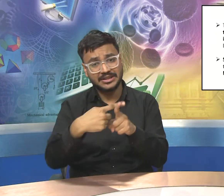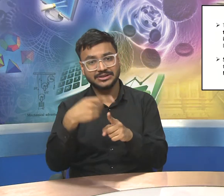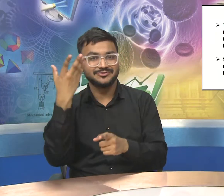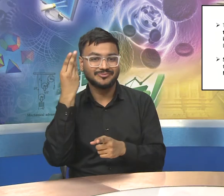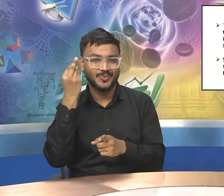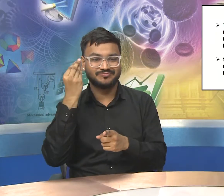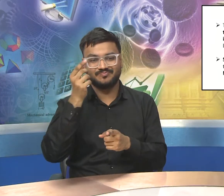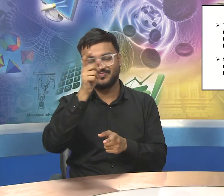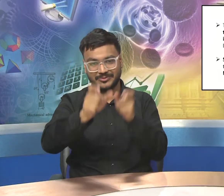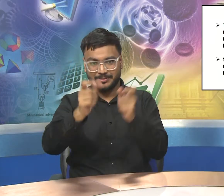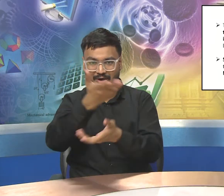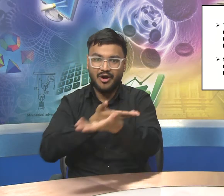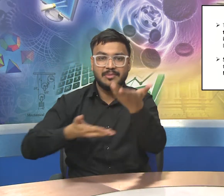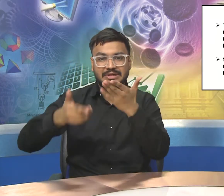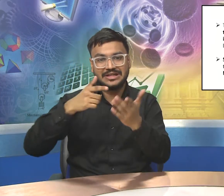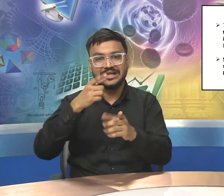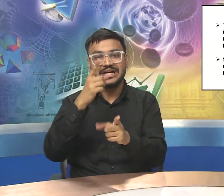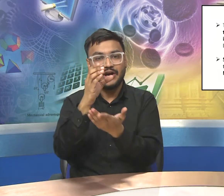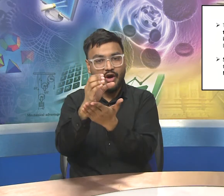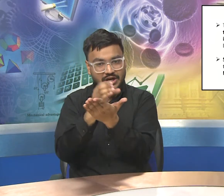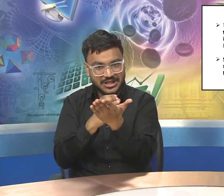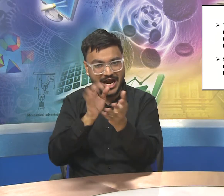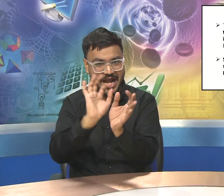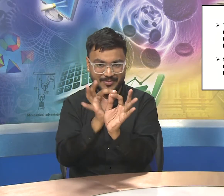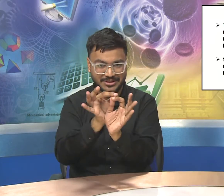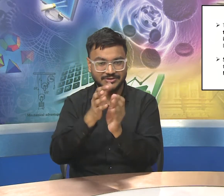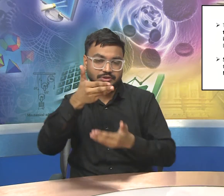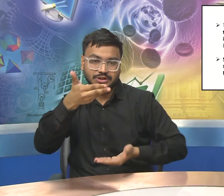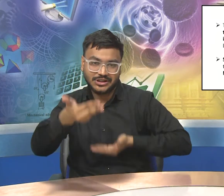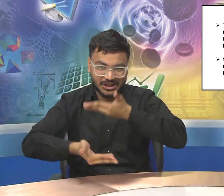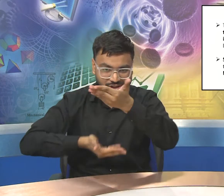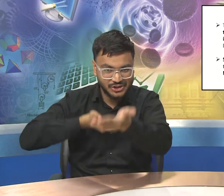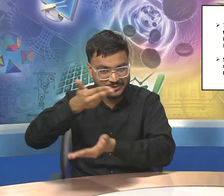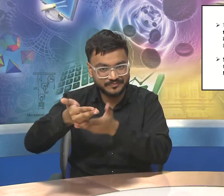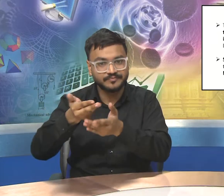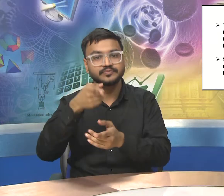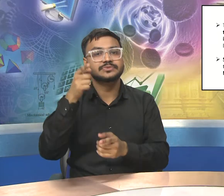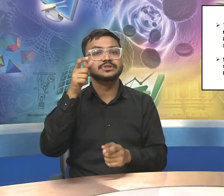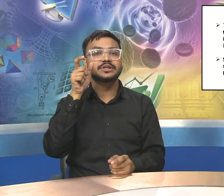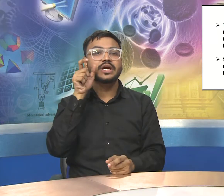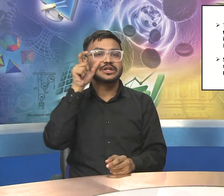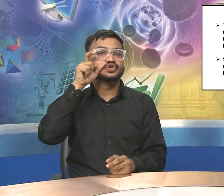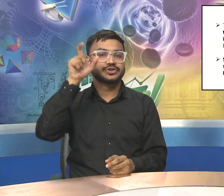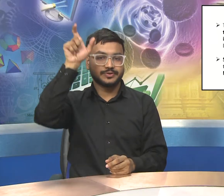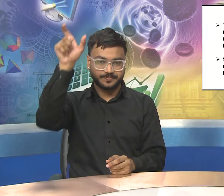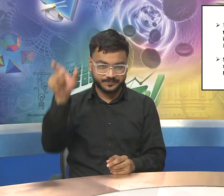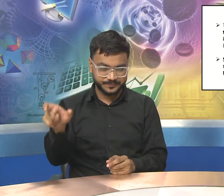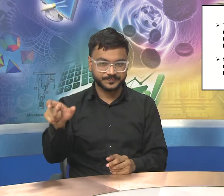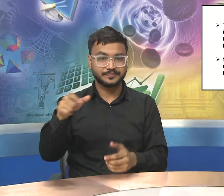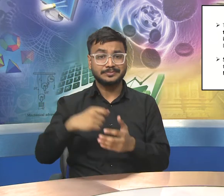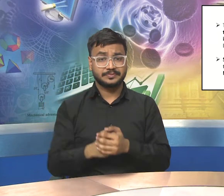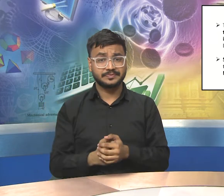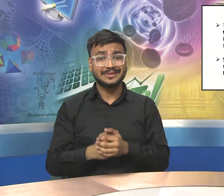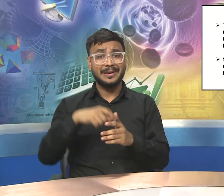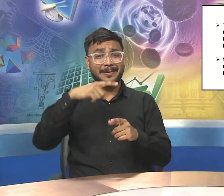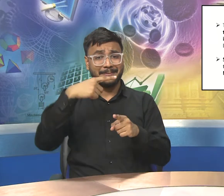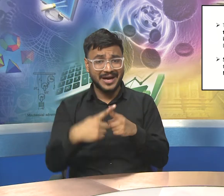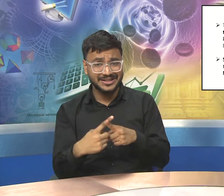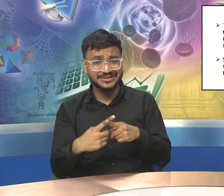A person, Sibaji Panda, was the first deaf teacher to teach these courses.